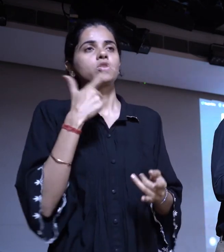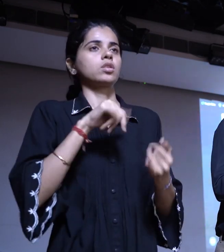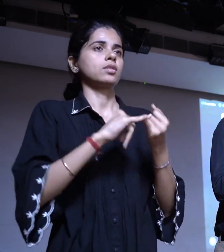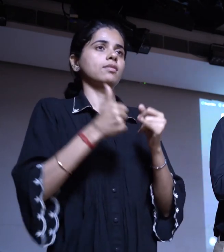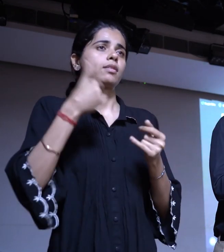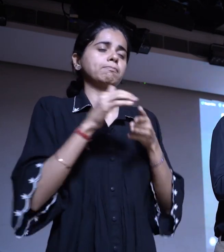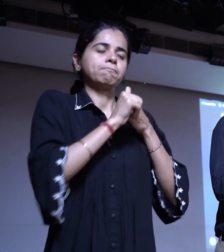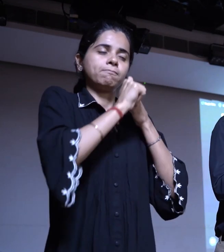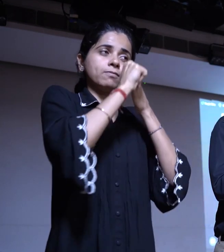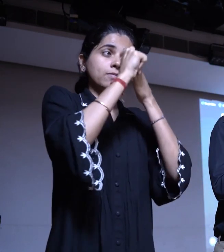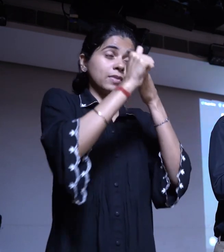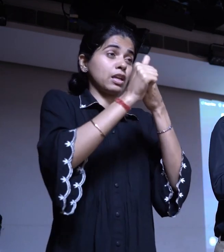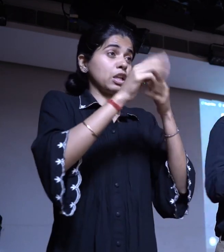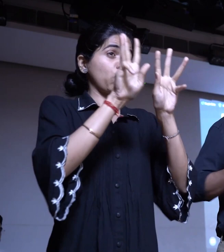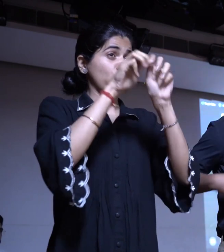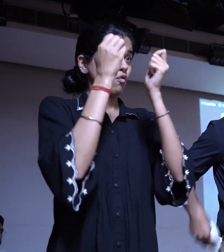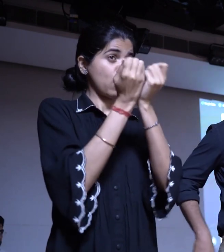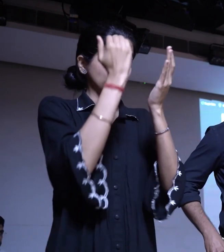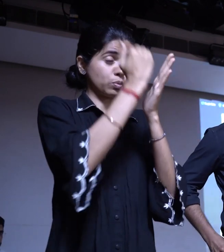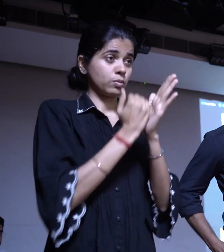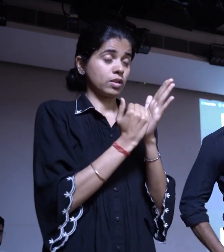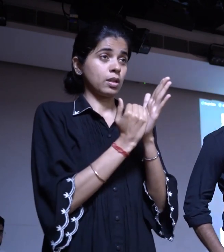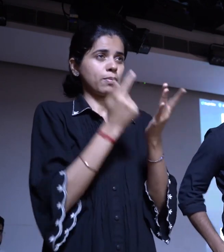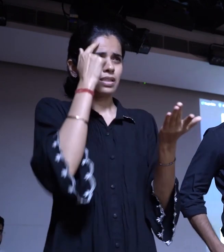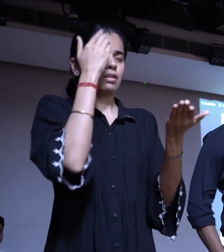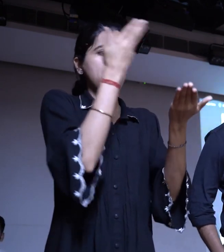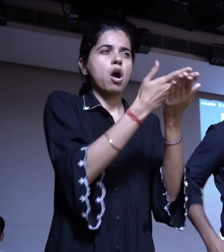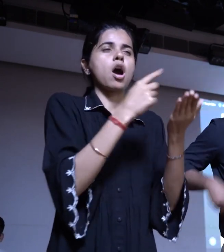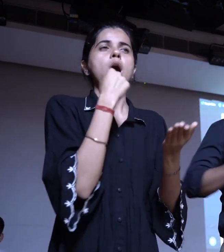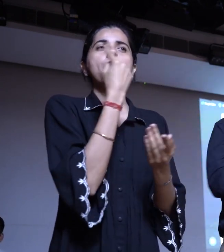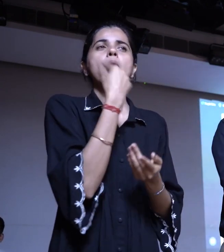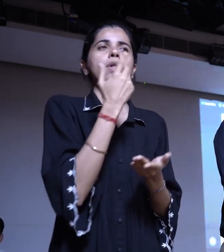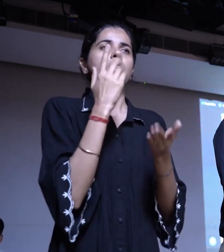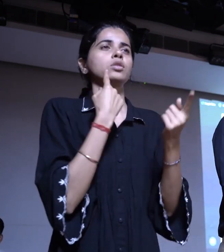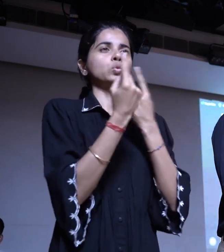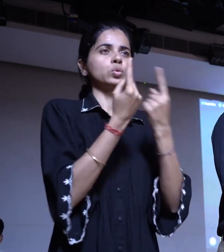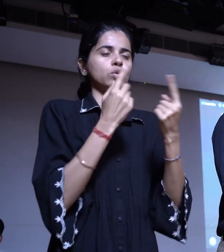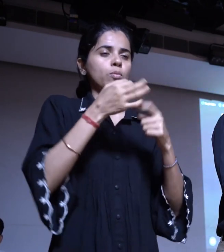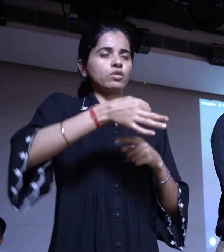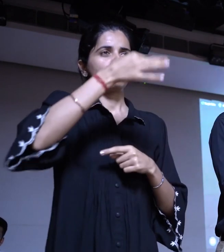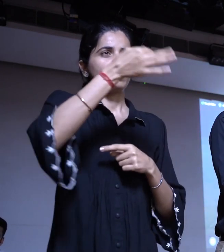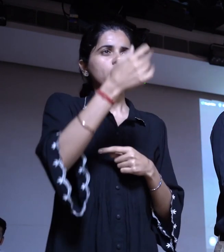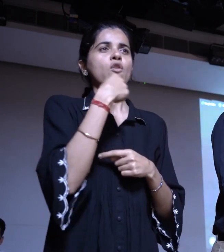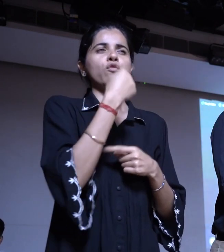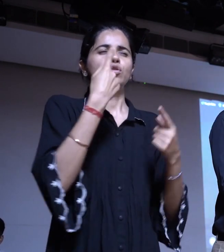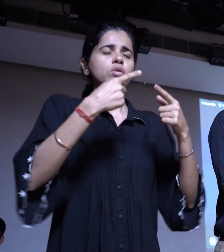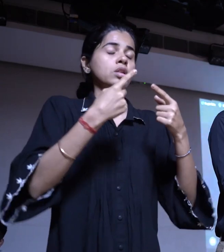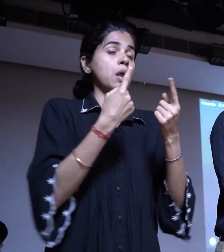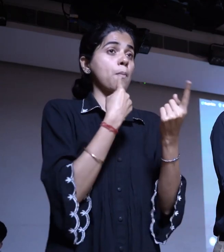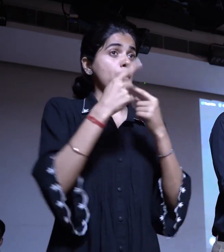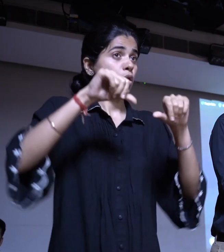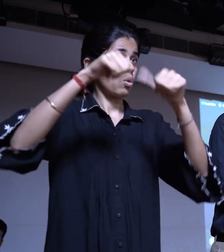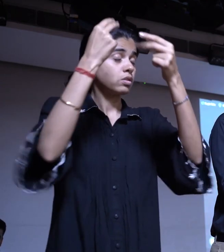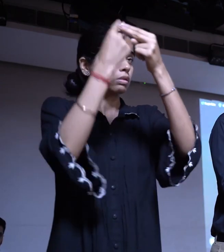sir for conceptualizing and implementing this purple stock and I hope the future purple stocks will be successful